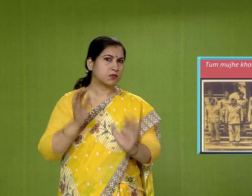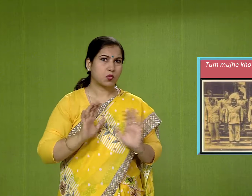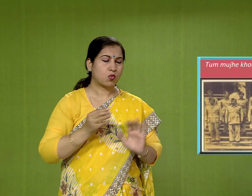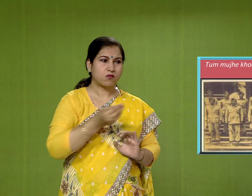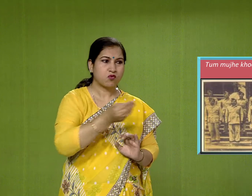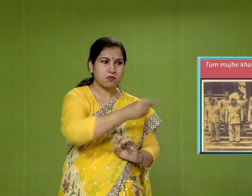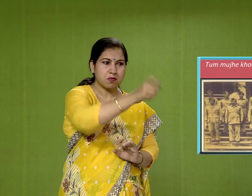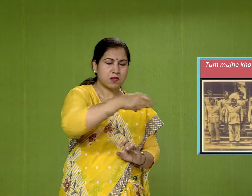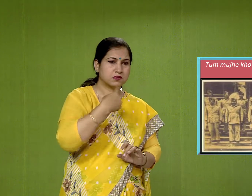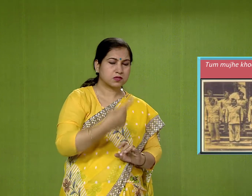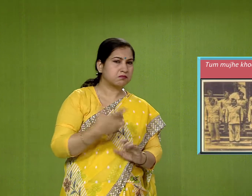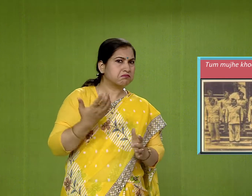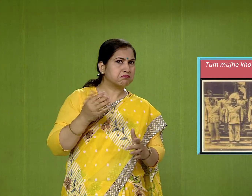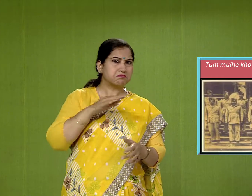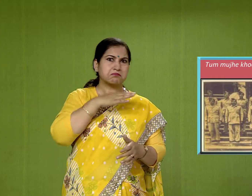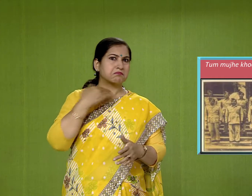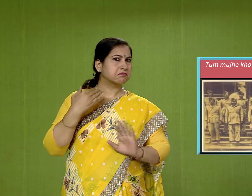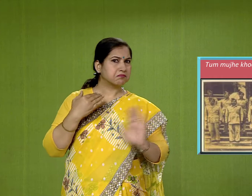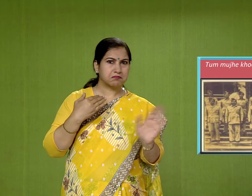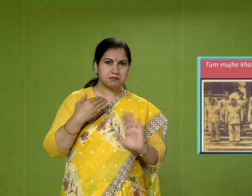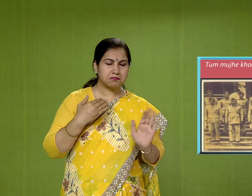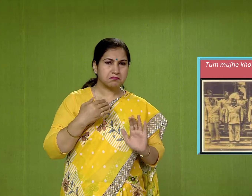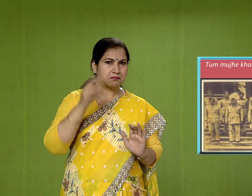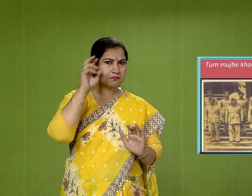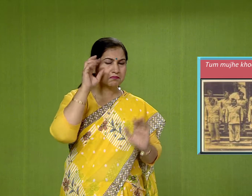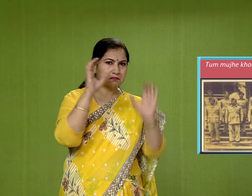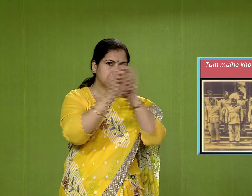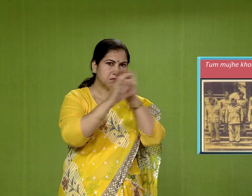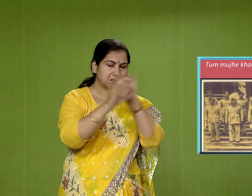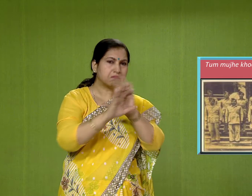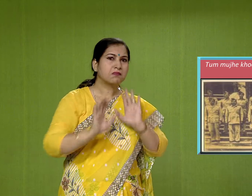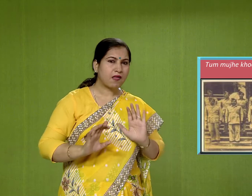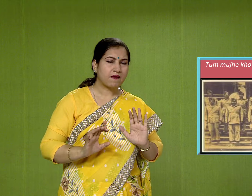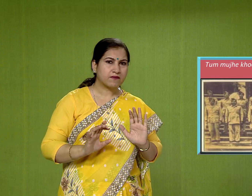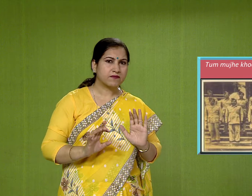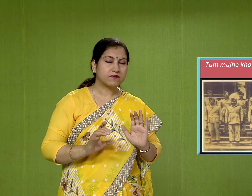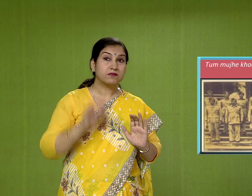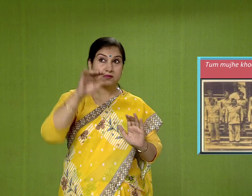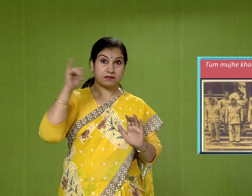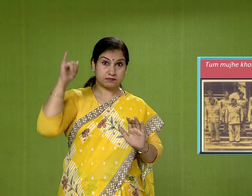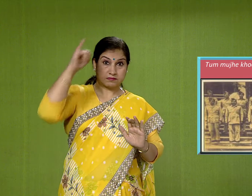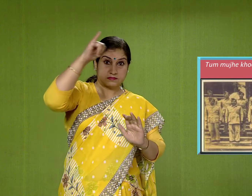as some people claimed that he had not died in this plane